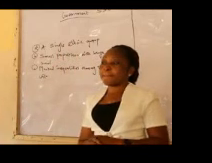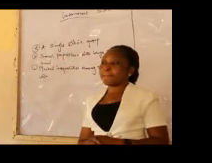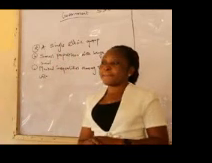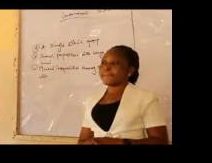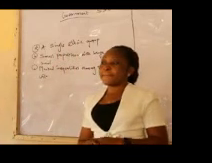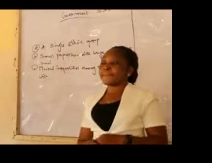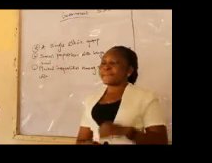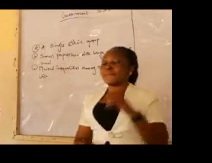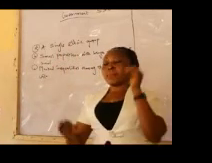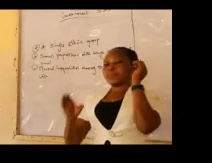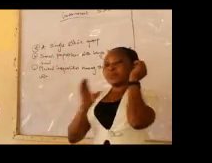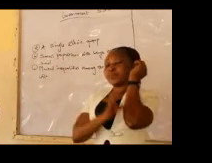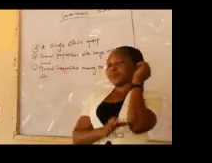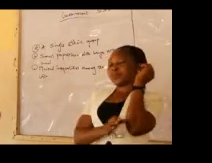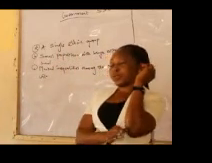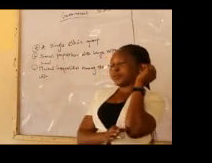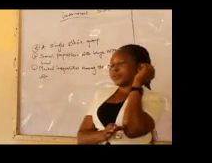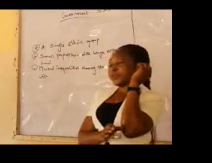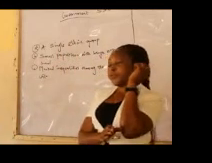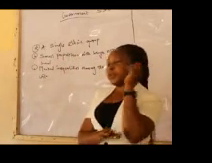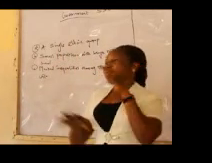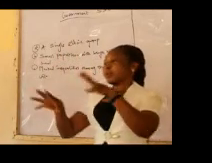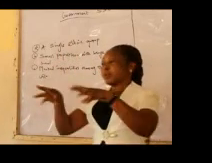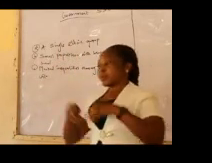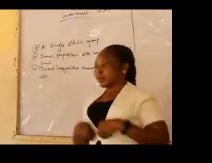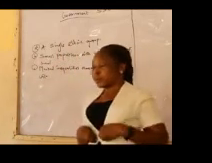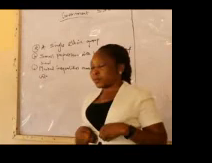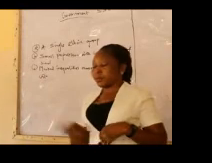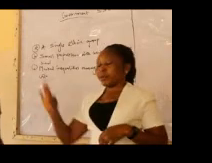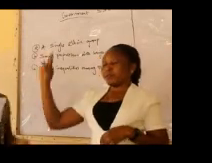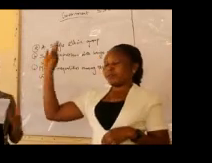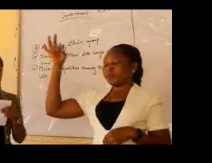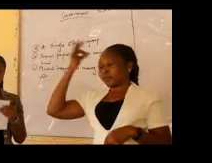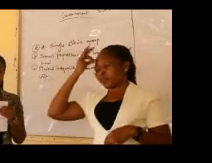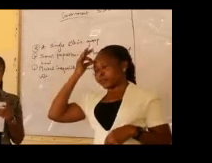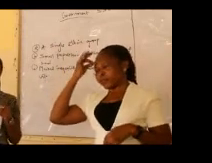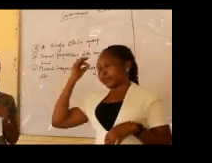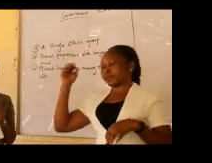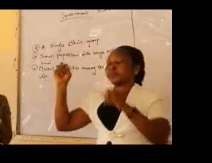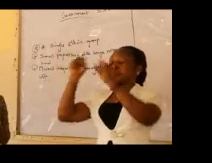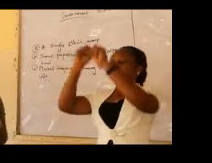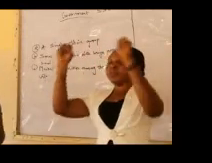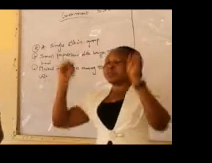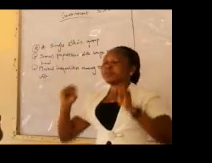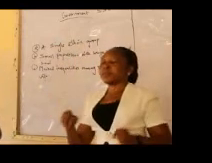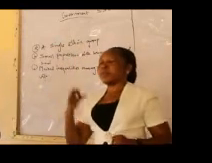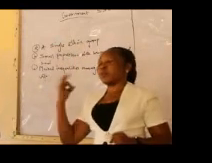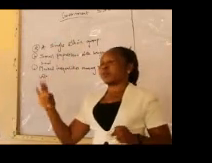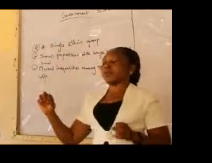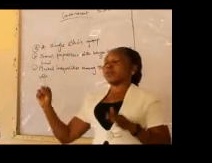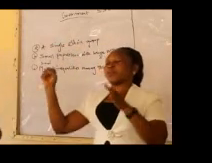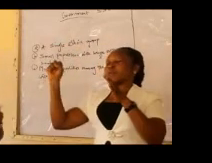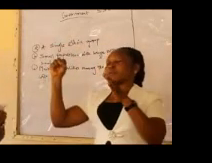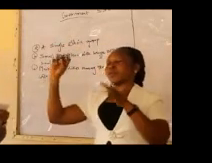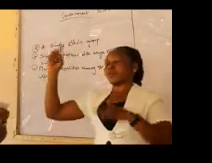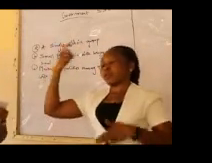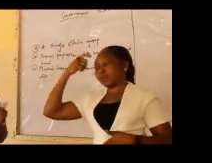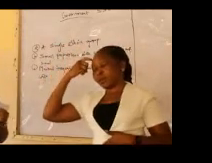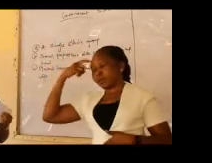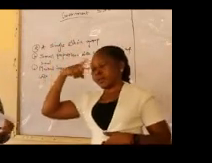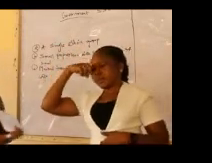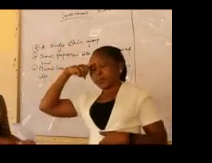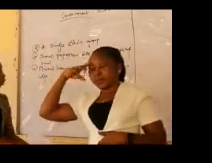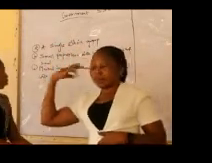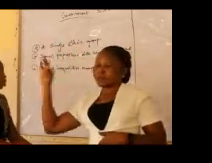countries adopt federal system of government because of dash. Countries adopt a federal system of government because